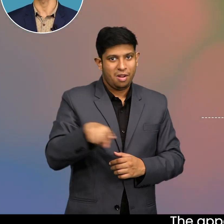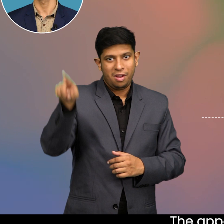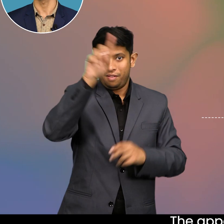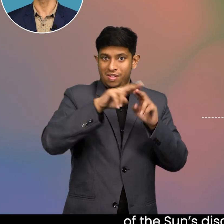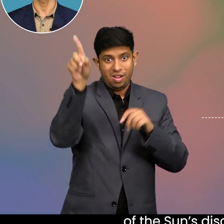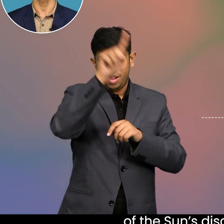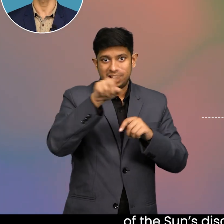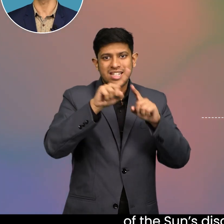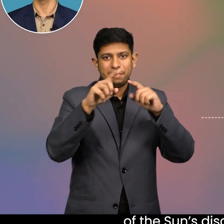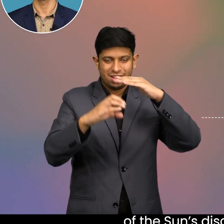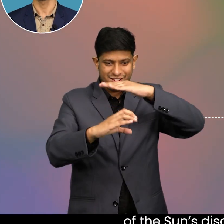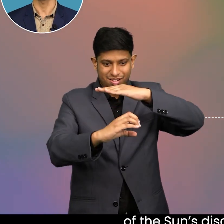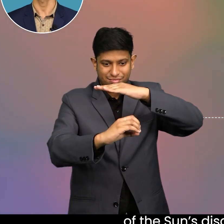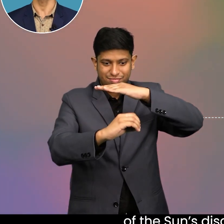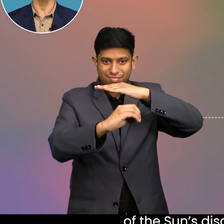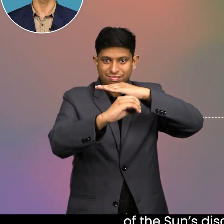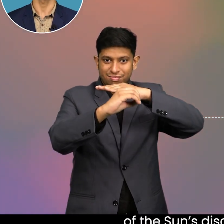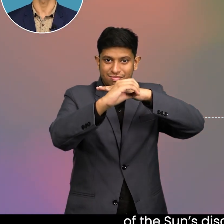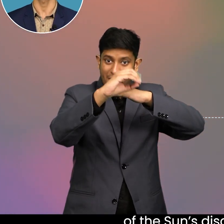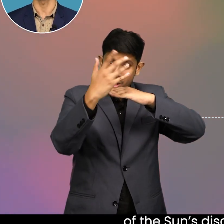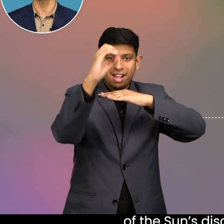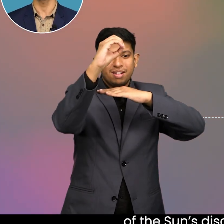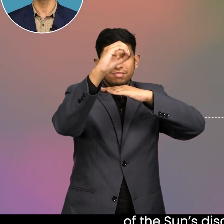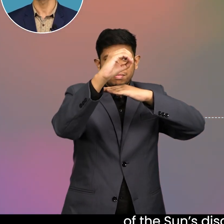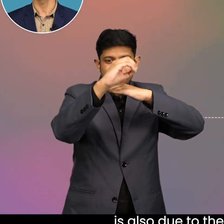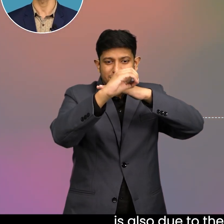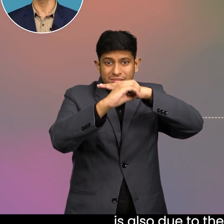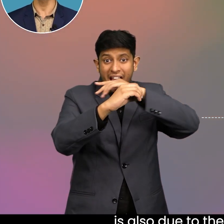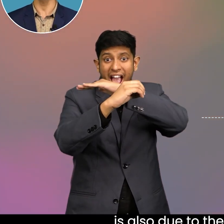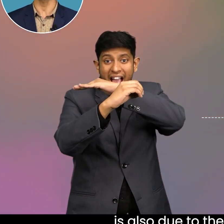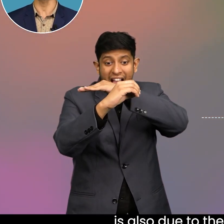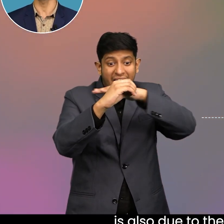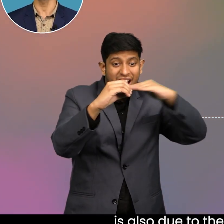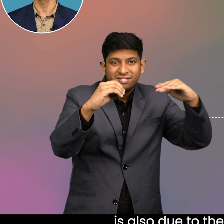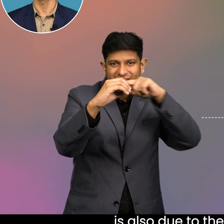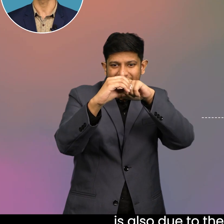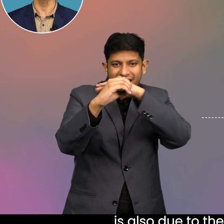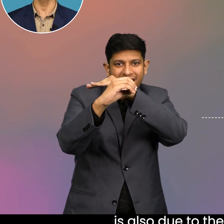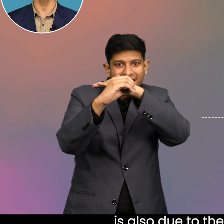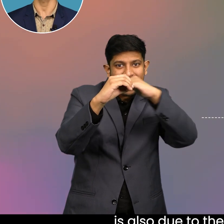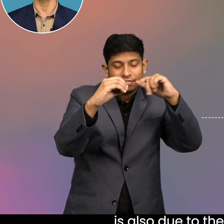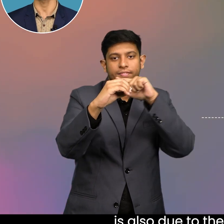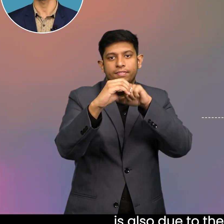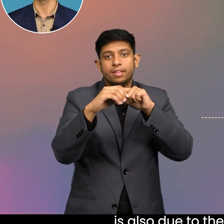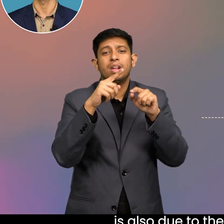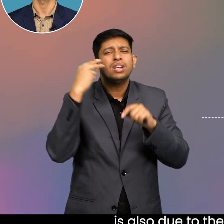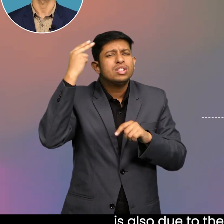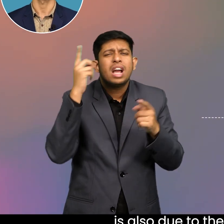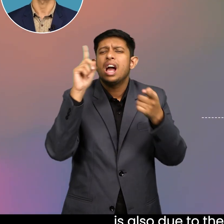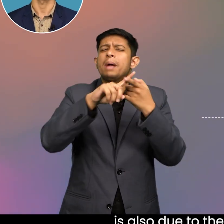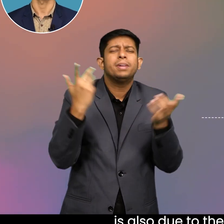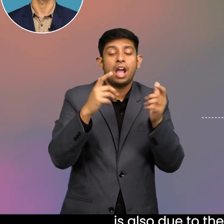flattening of the sun's disc at sunrise and sunset is also due to the atmospheric refraction.